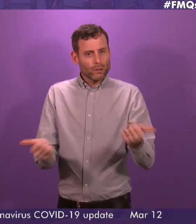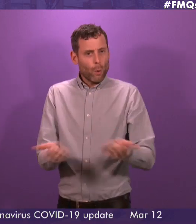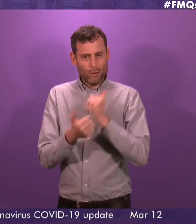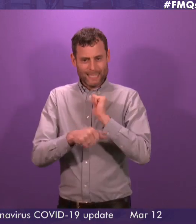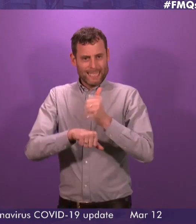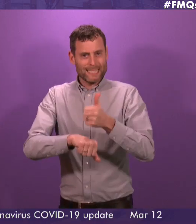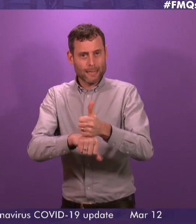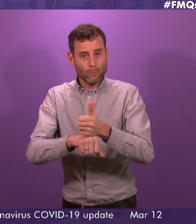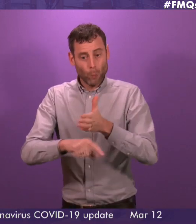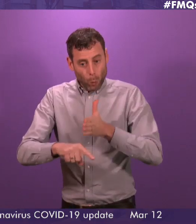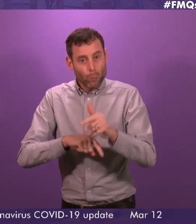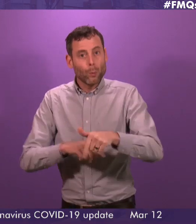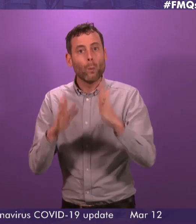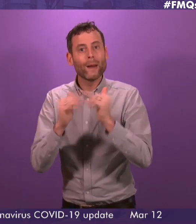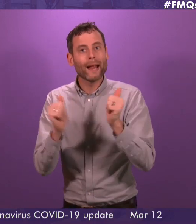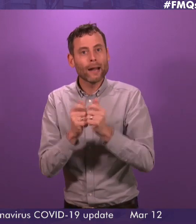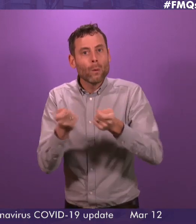place, and